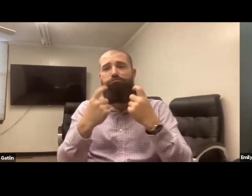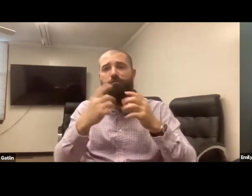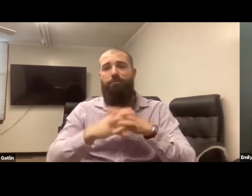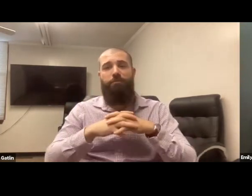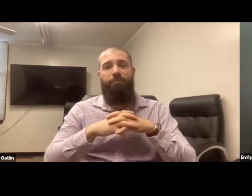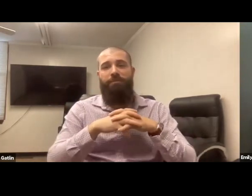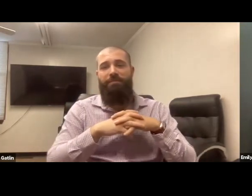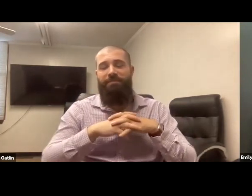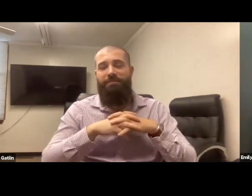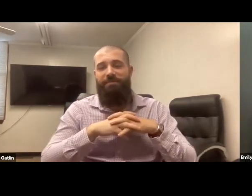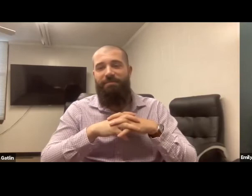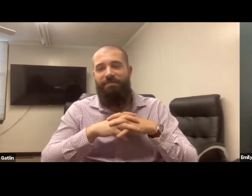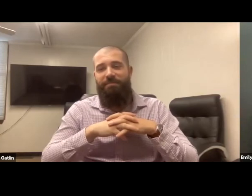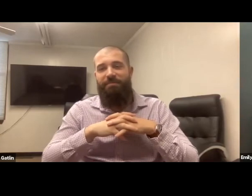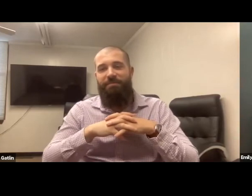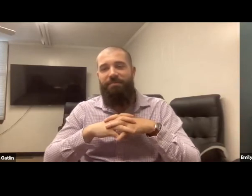Any more questions?